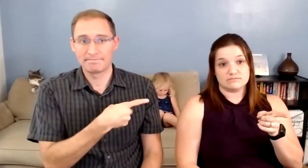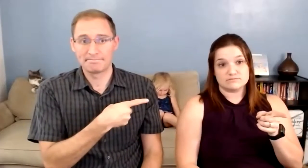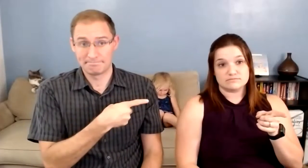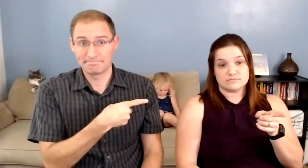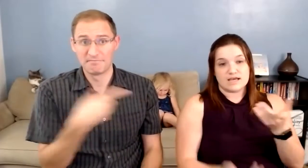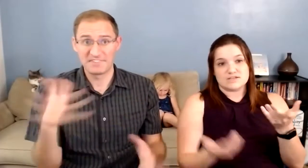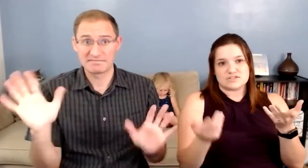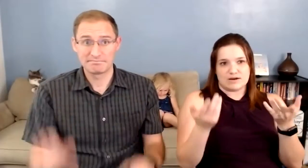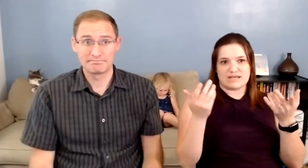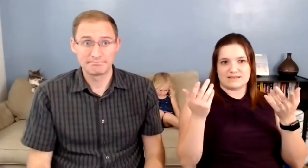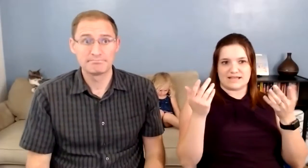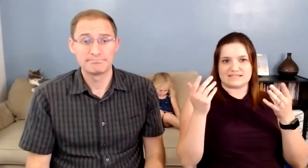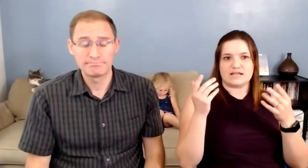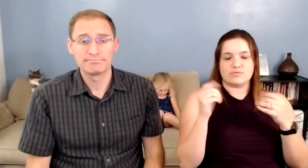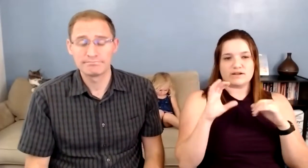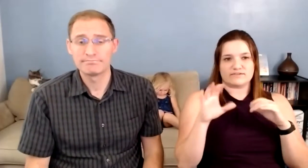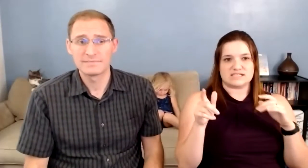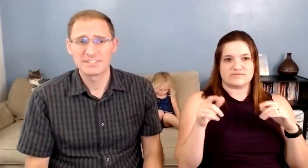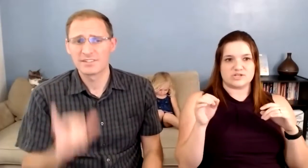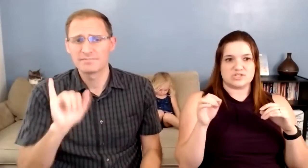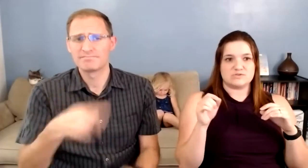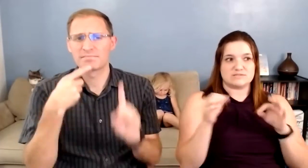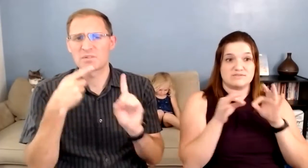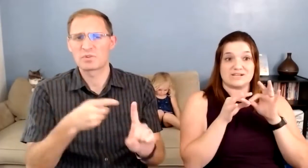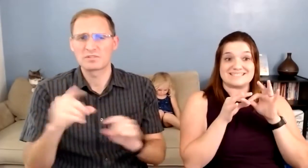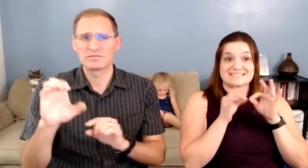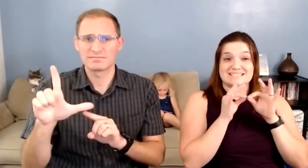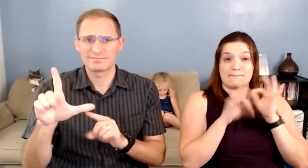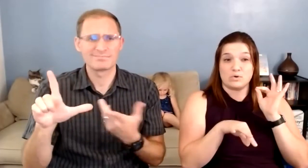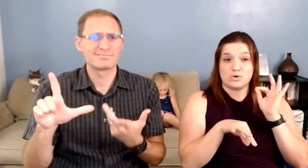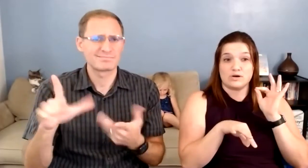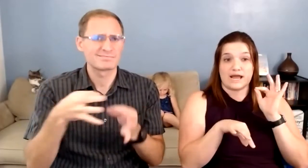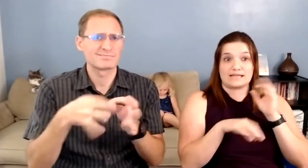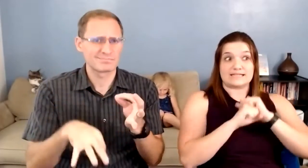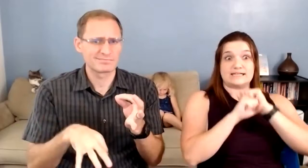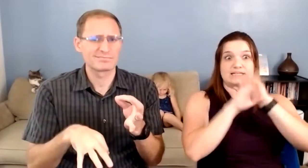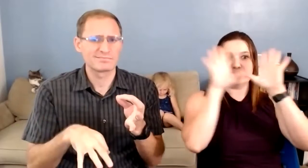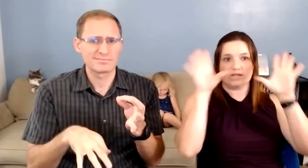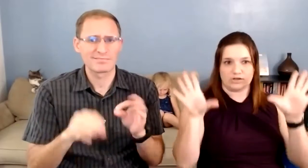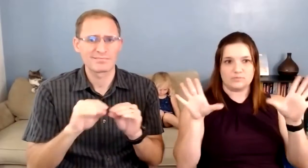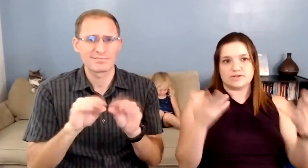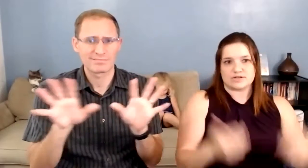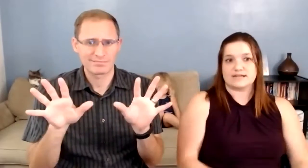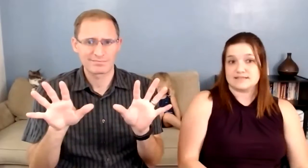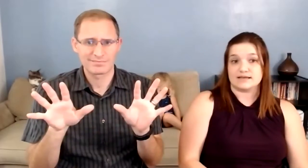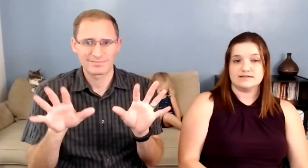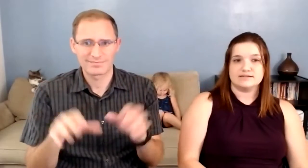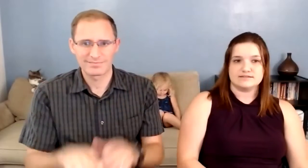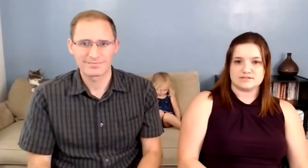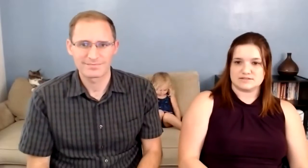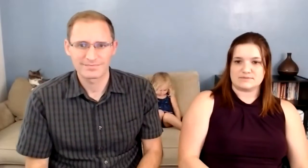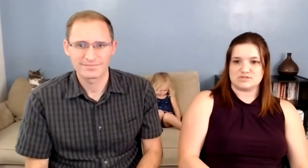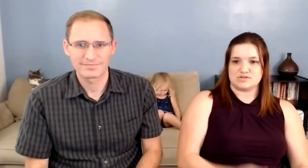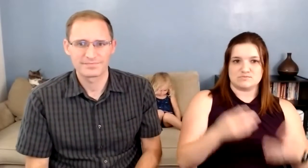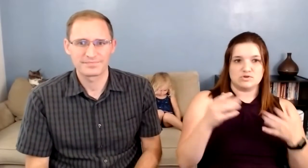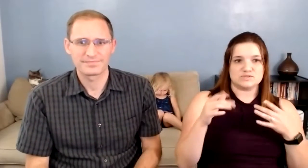done. So I mean, that's kind of the point of classifiers too, is to be very simple and clear on what you're trying to say.